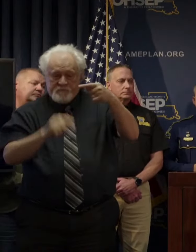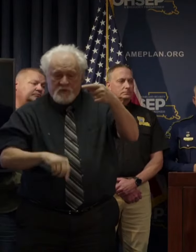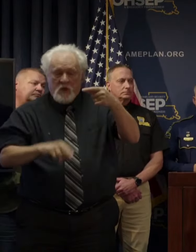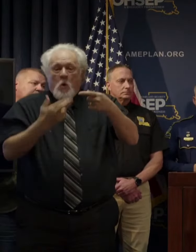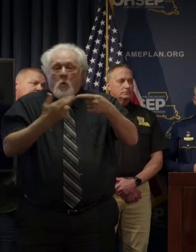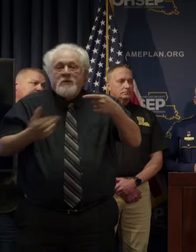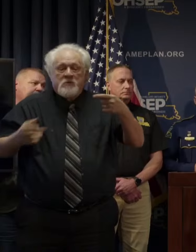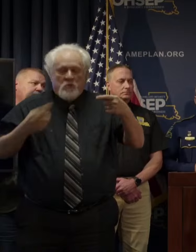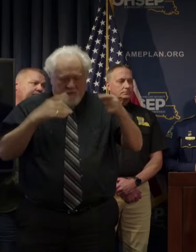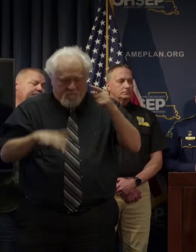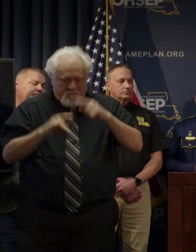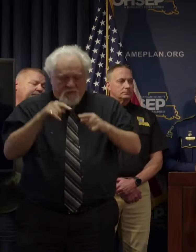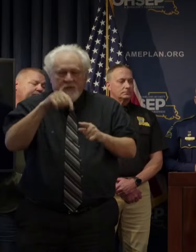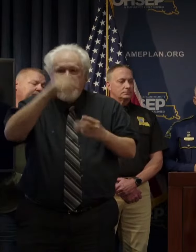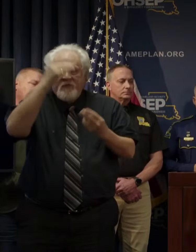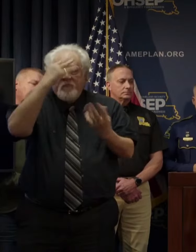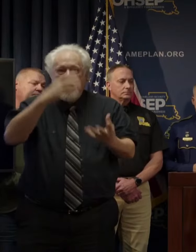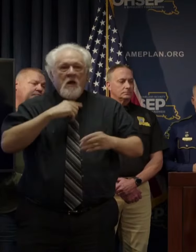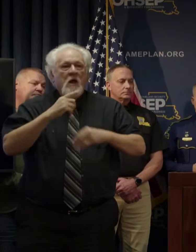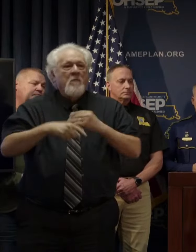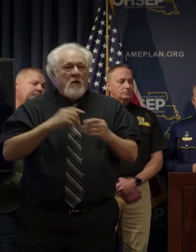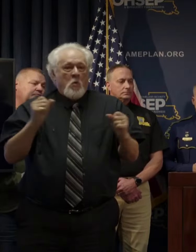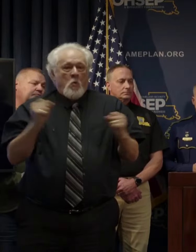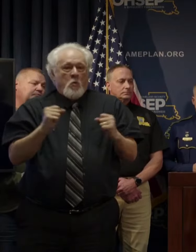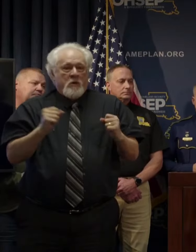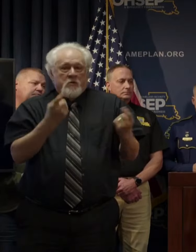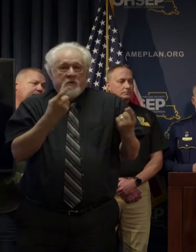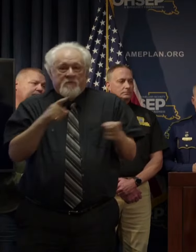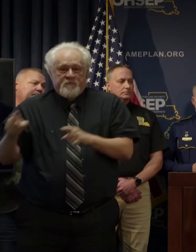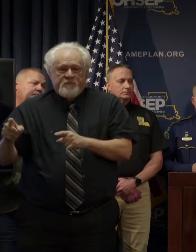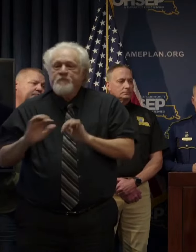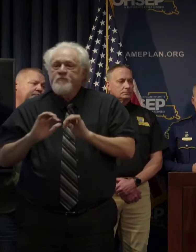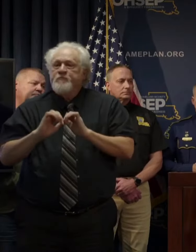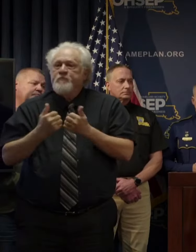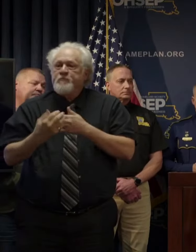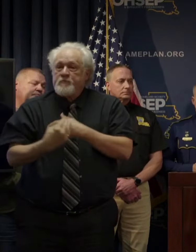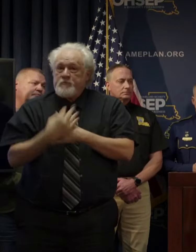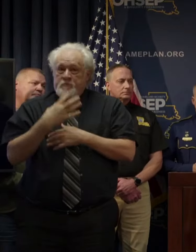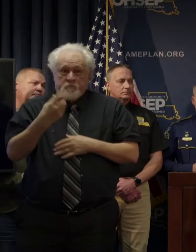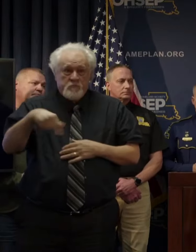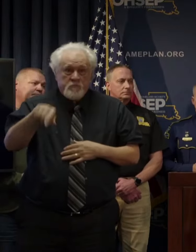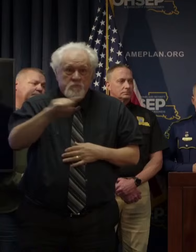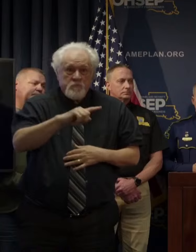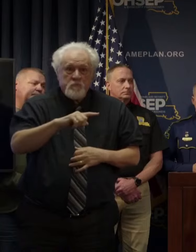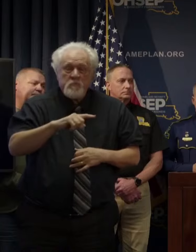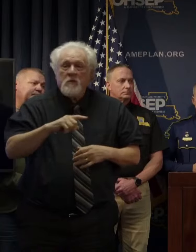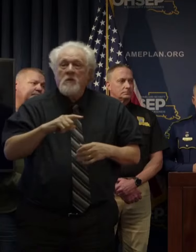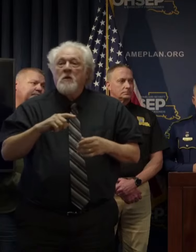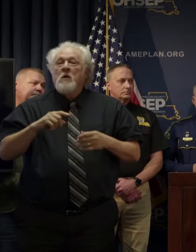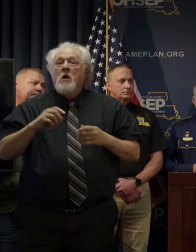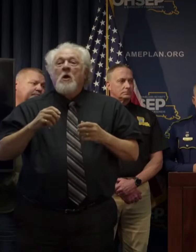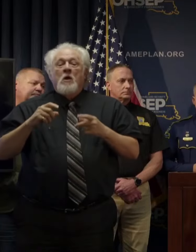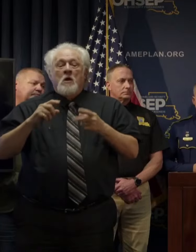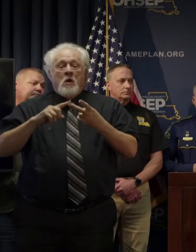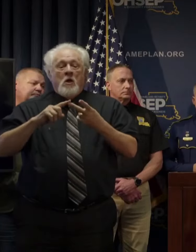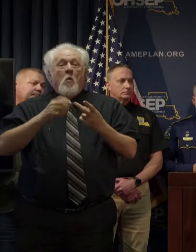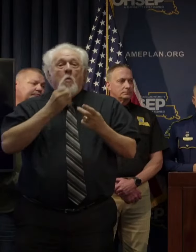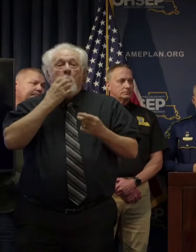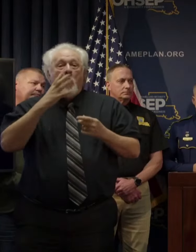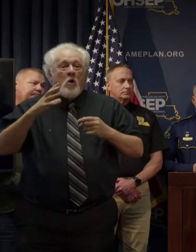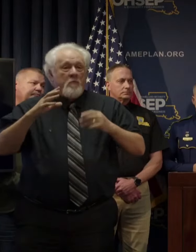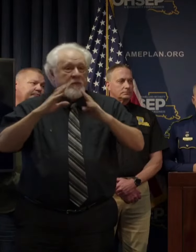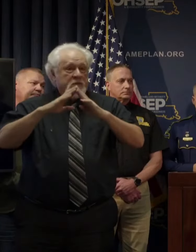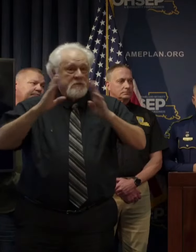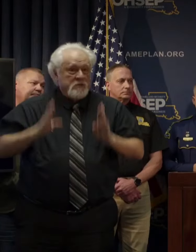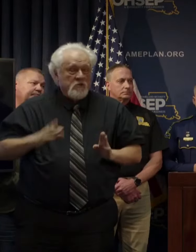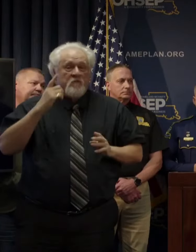important information about the upcoming winter event, how it can affect you, which includes warming shelters for those